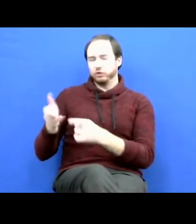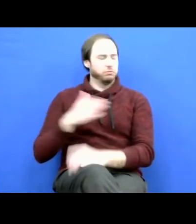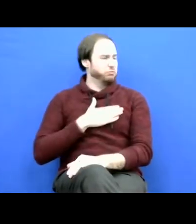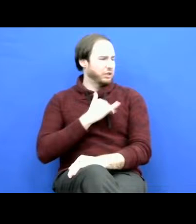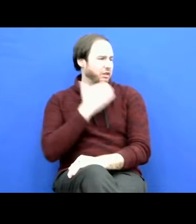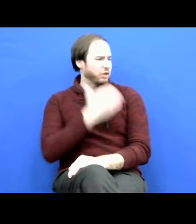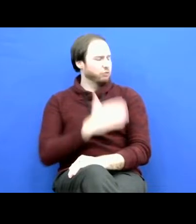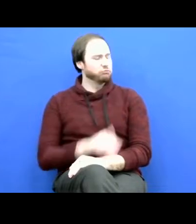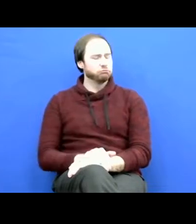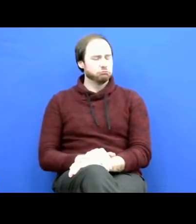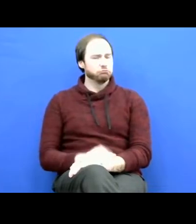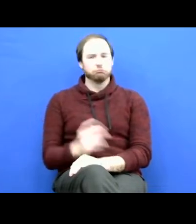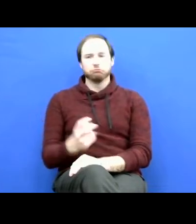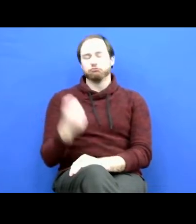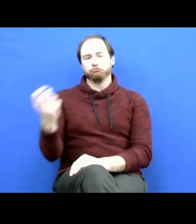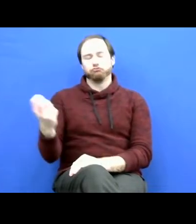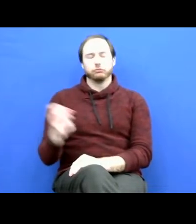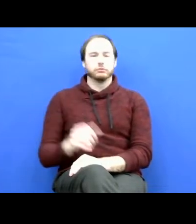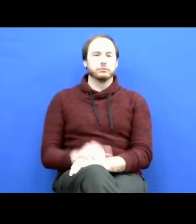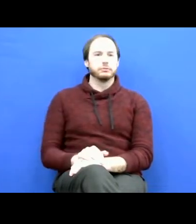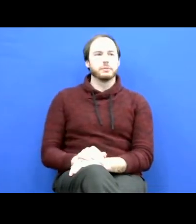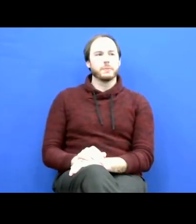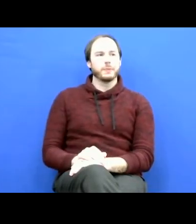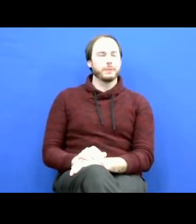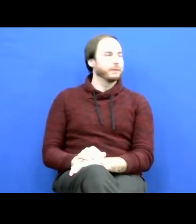All right. problem. Thank you. Of course.